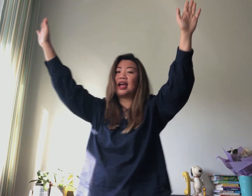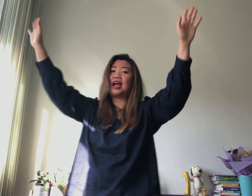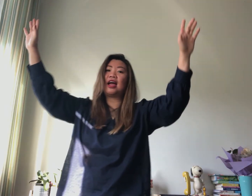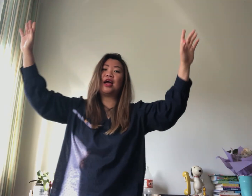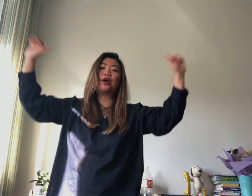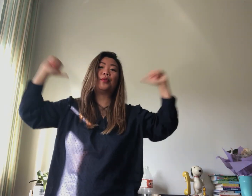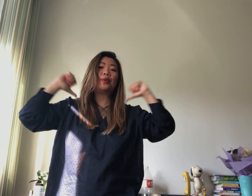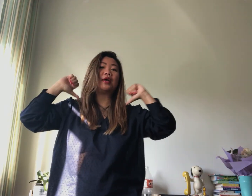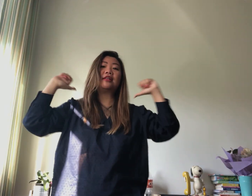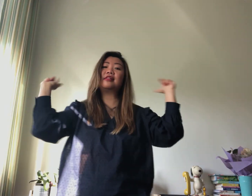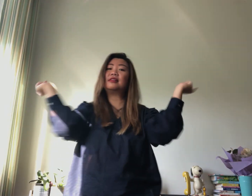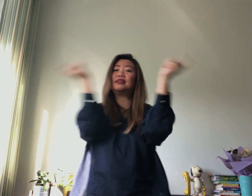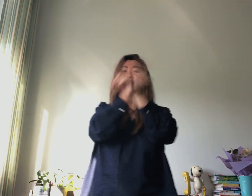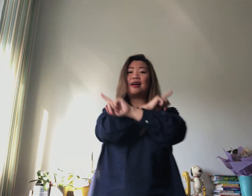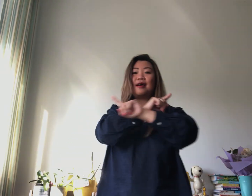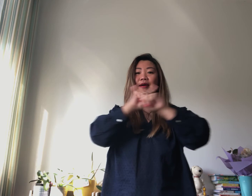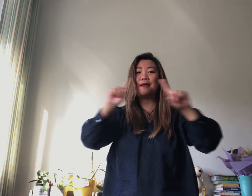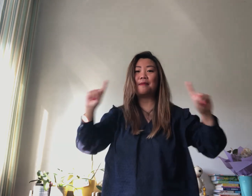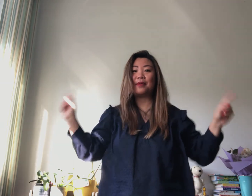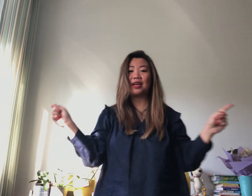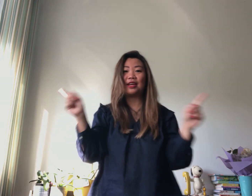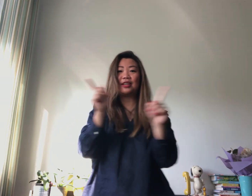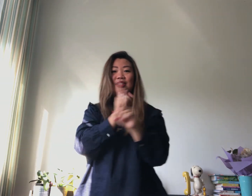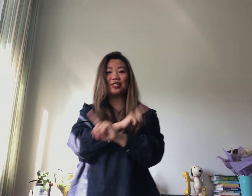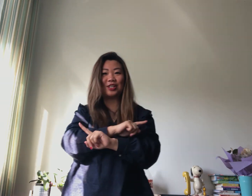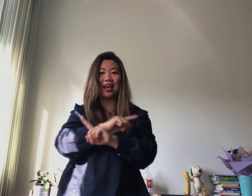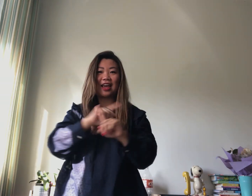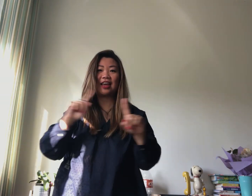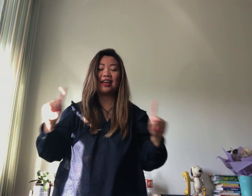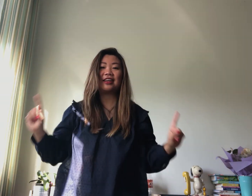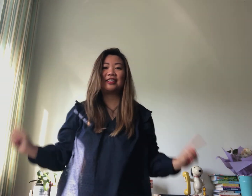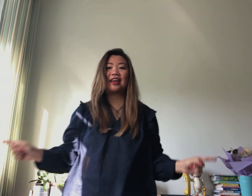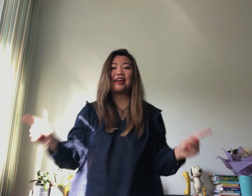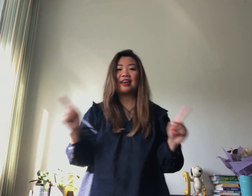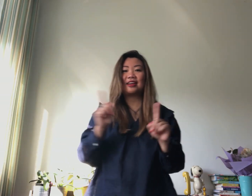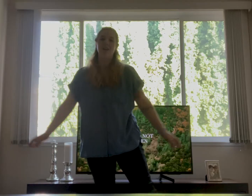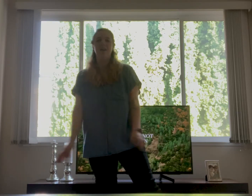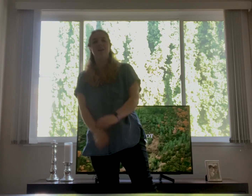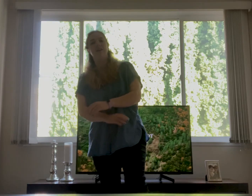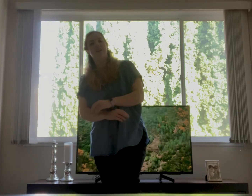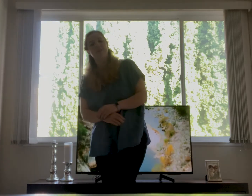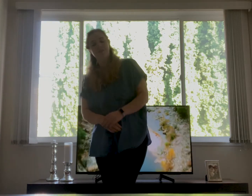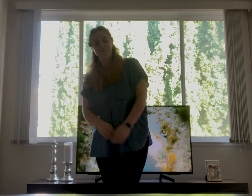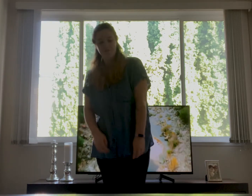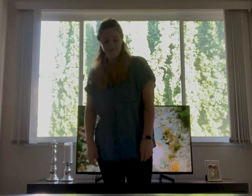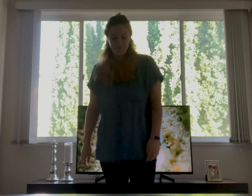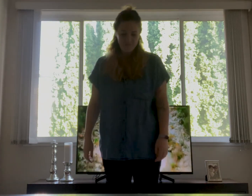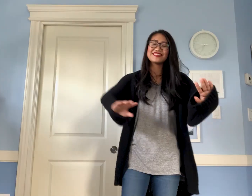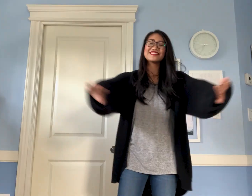I will not be shaken pain And tuyate And I alone you